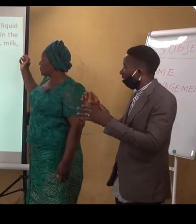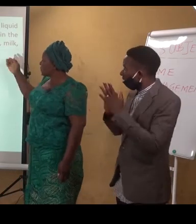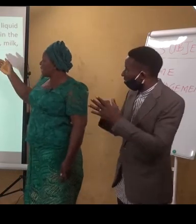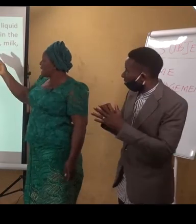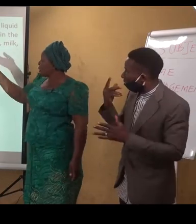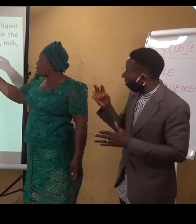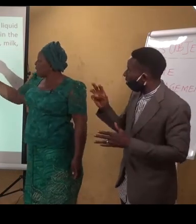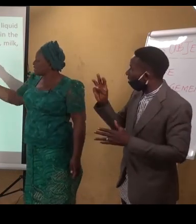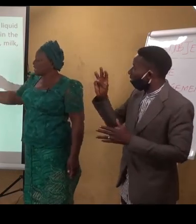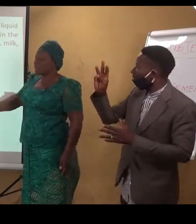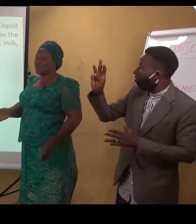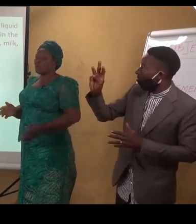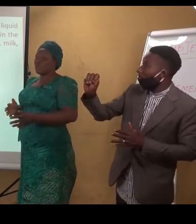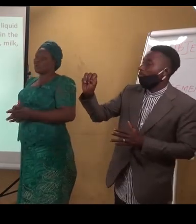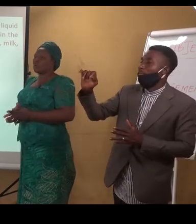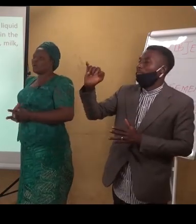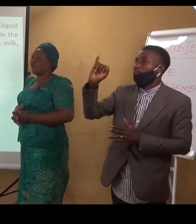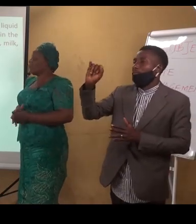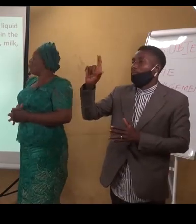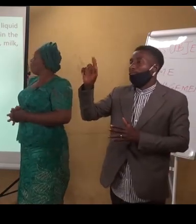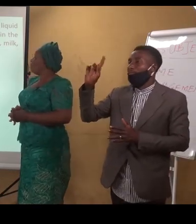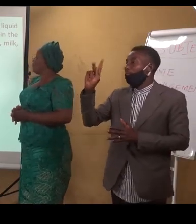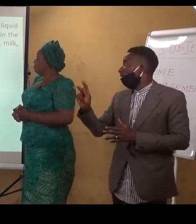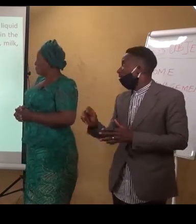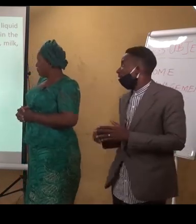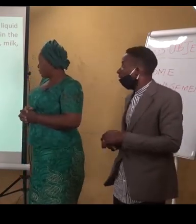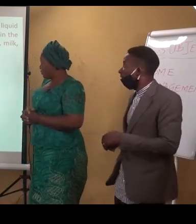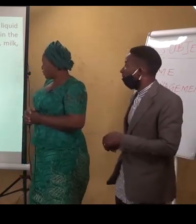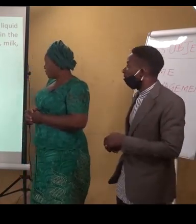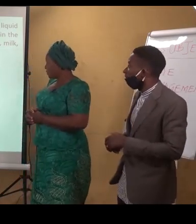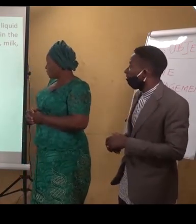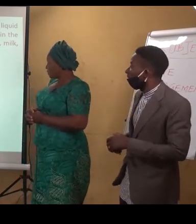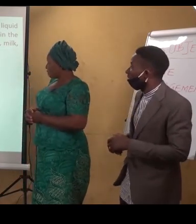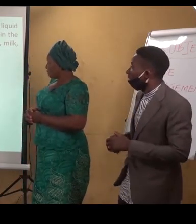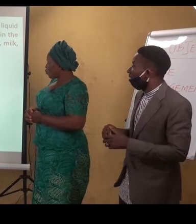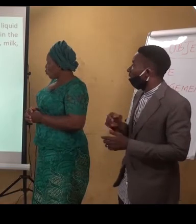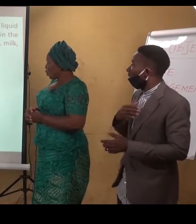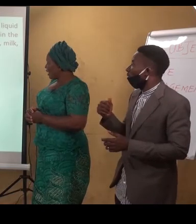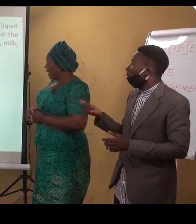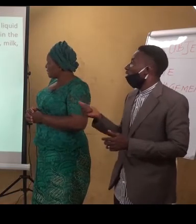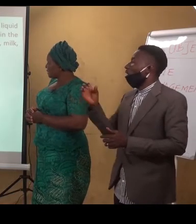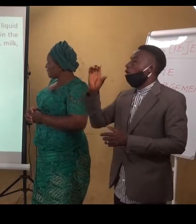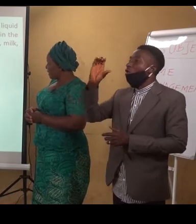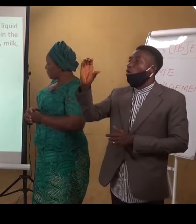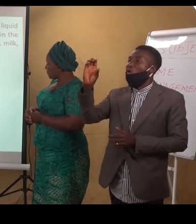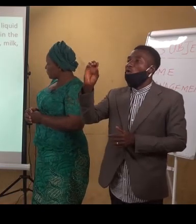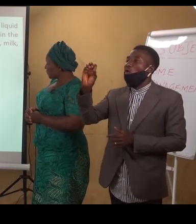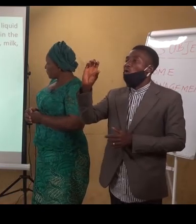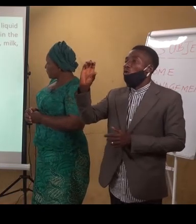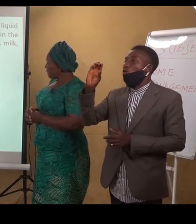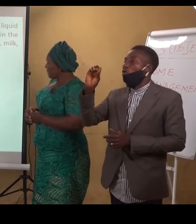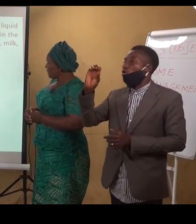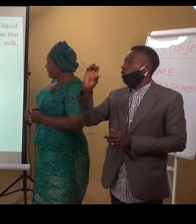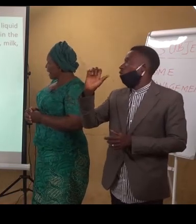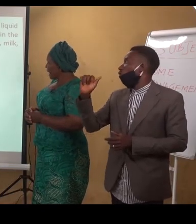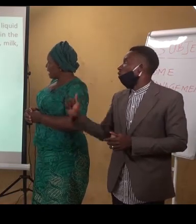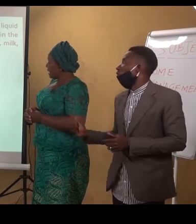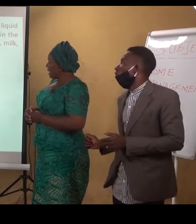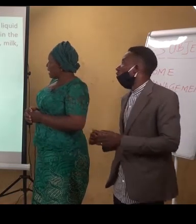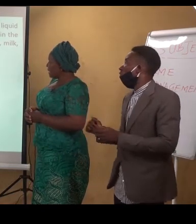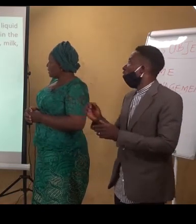milk, egg whites, and other cocoa beverages to collect them.